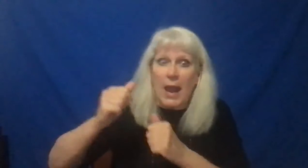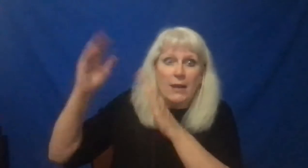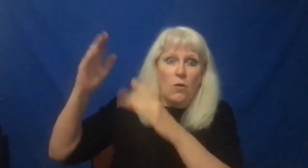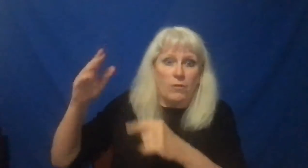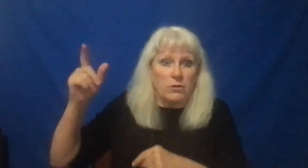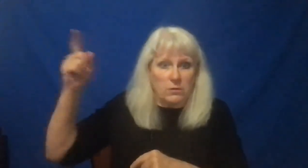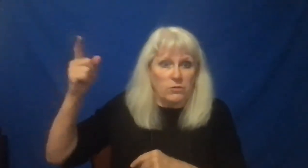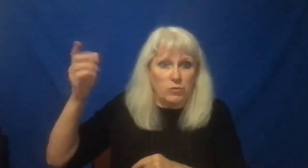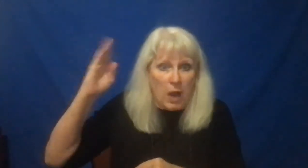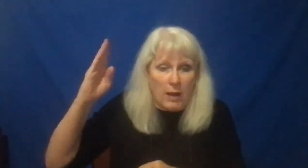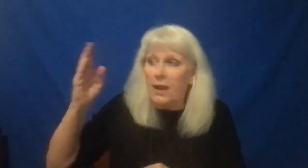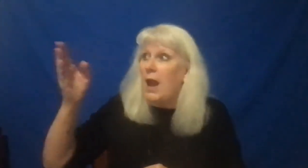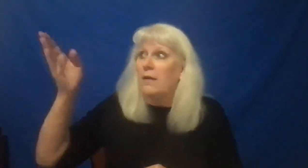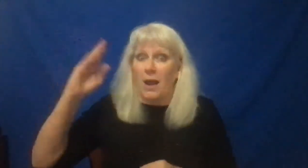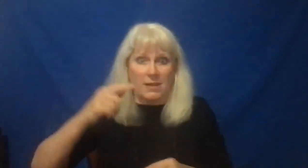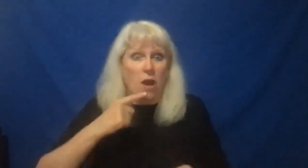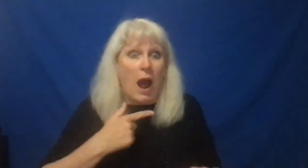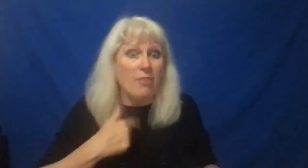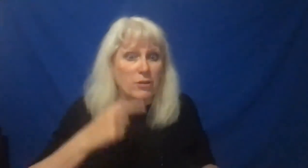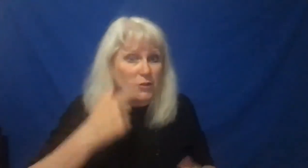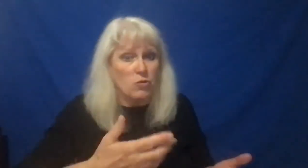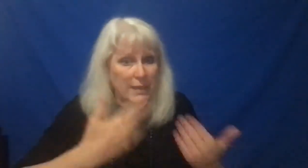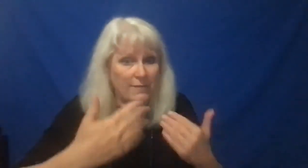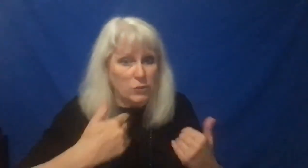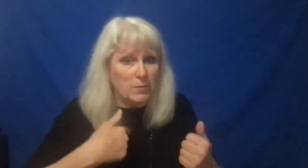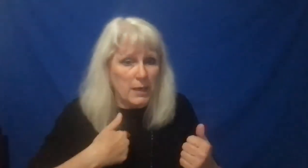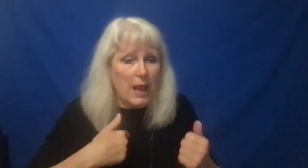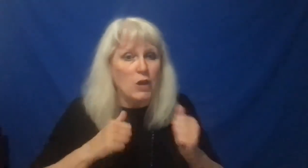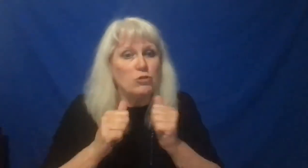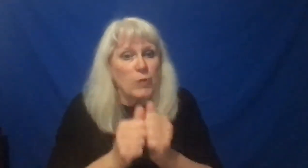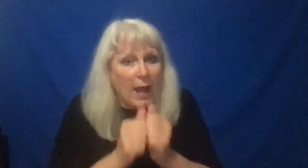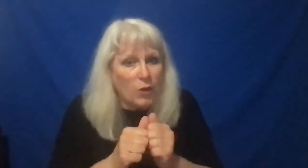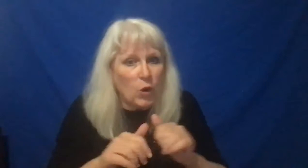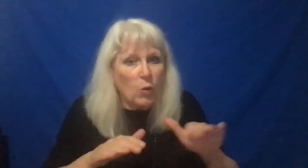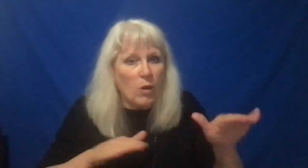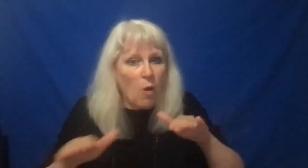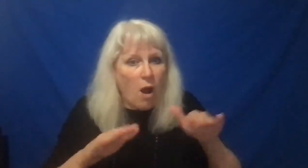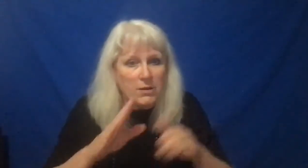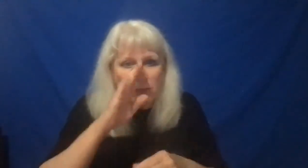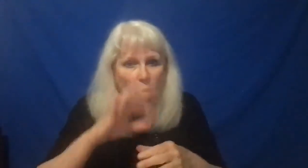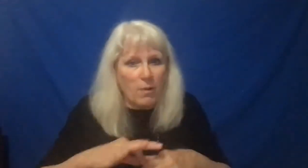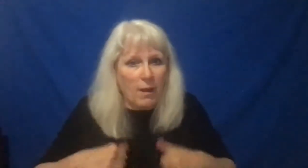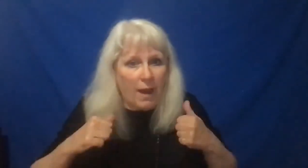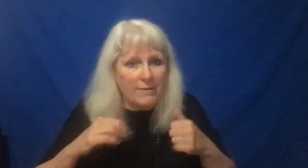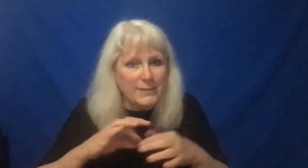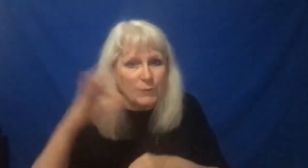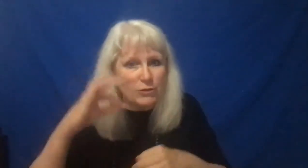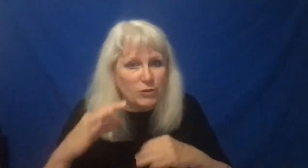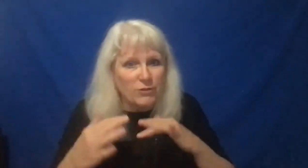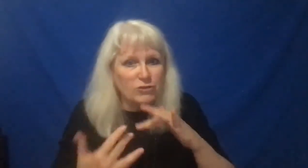together we'll walk this path. But it also is the higher power saying, hey, I want to be